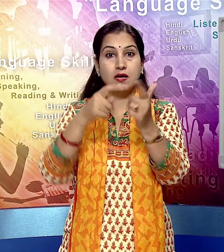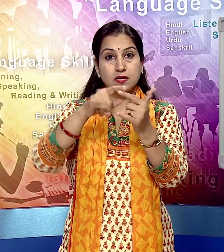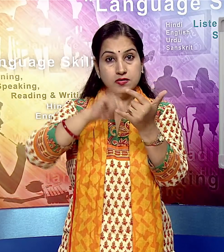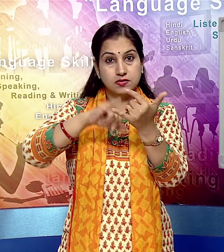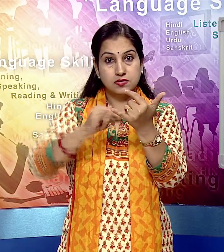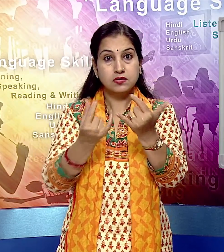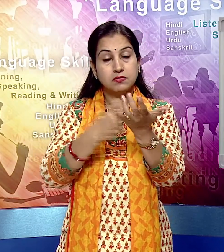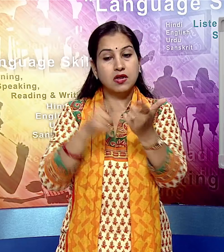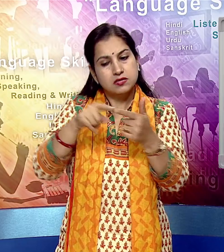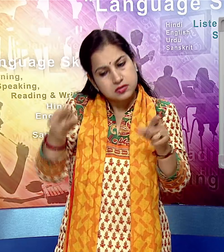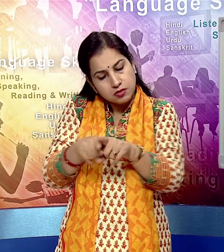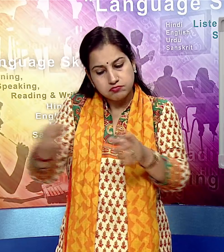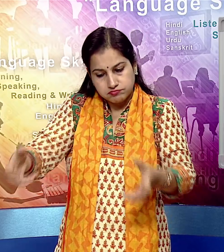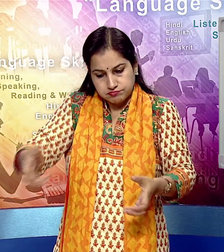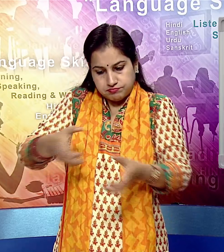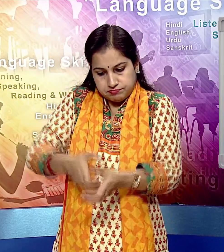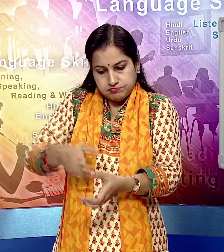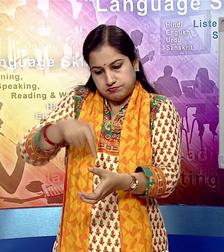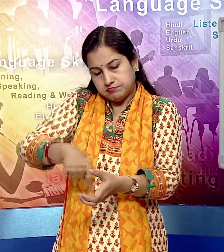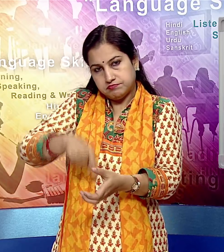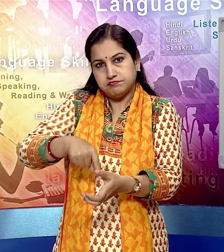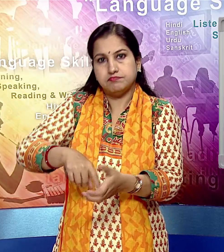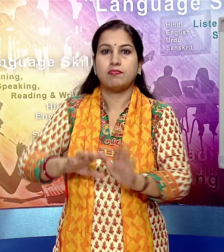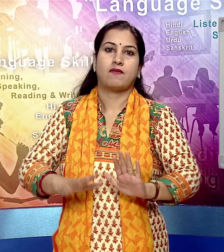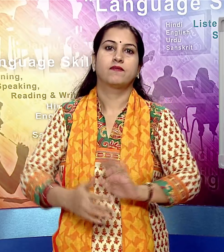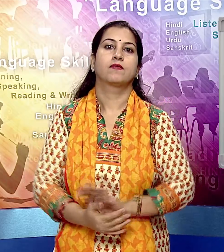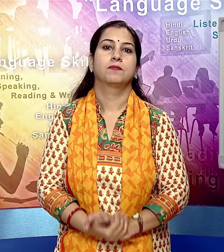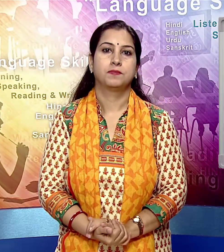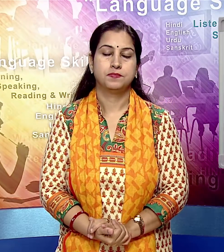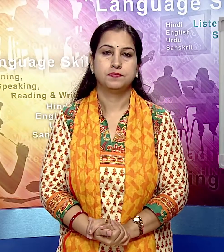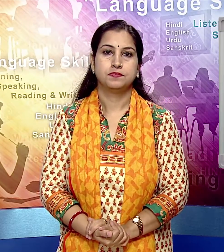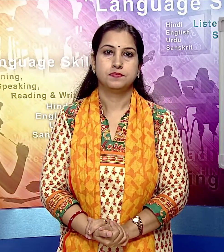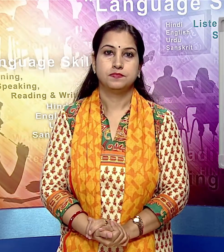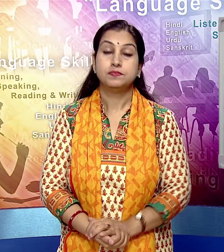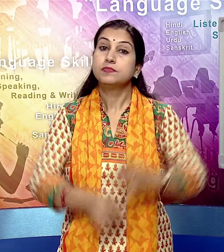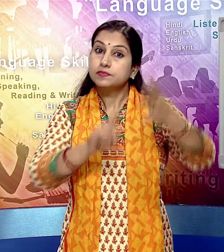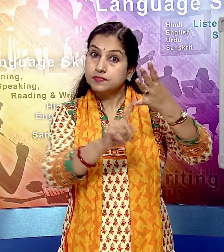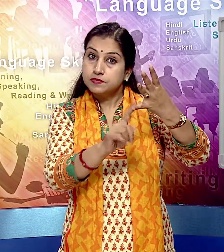in pressure cooker is pressure cooking. The fourth one is stewing.